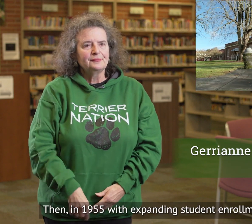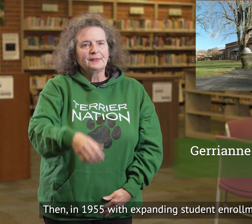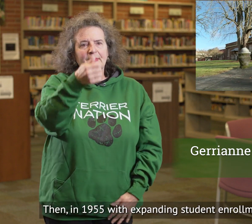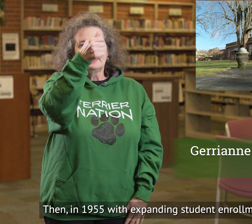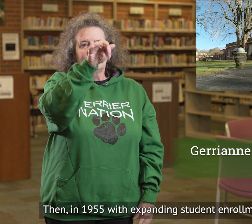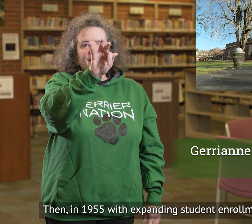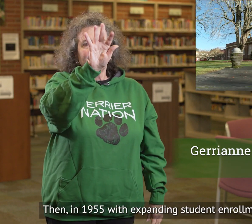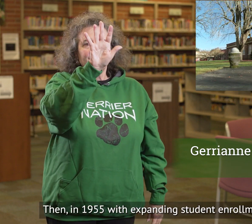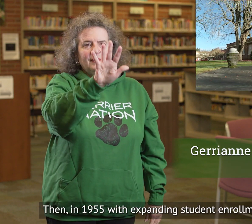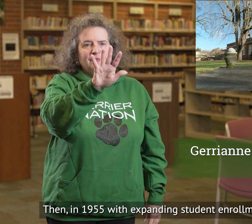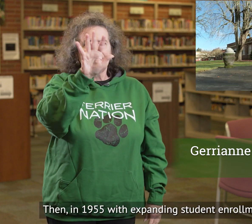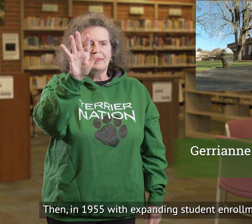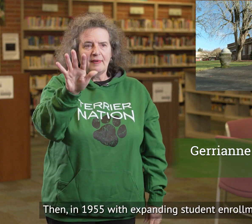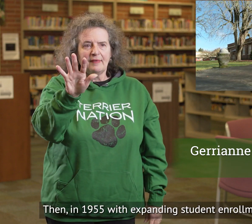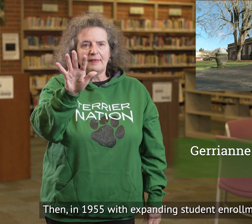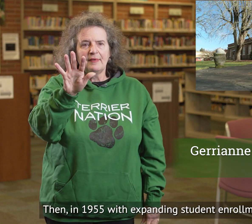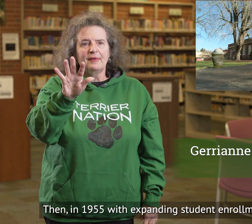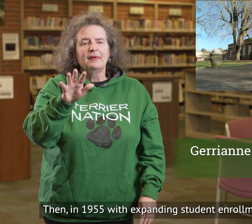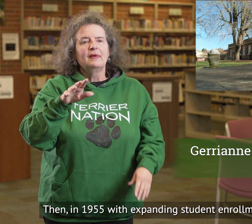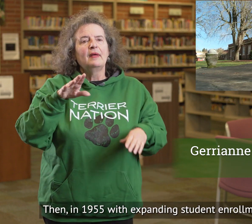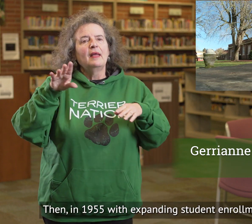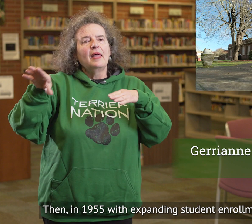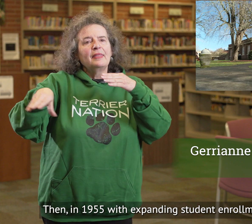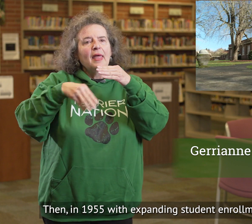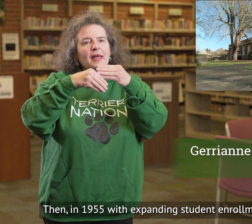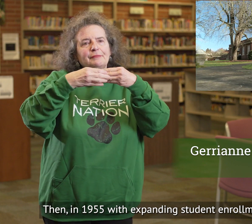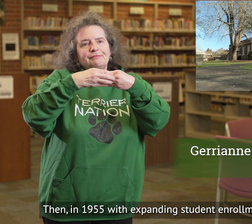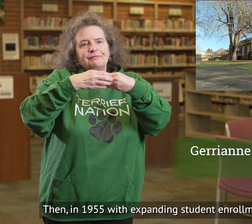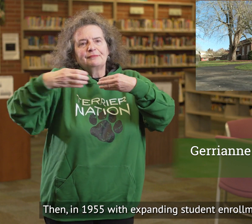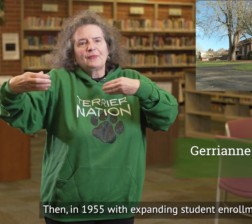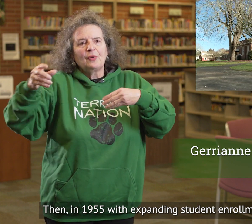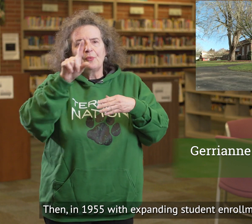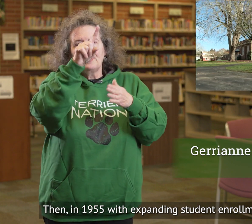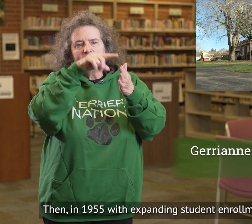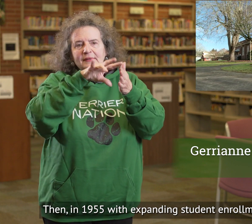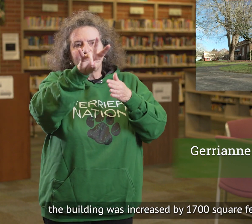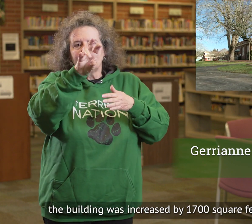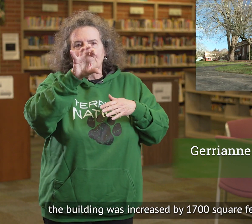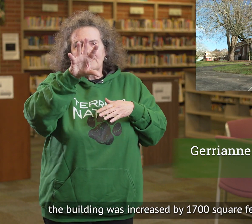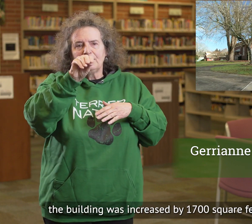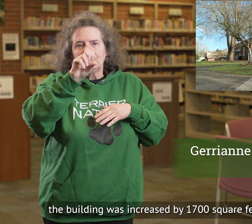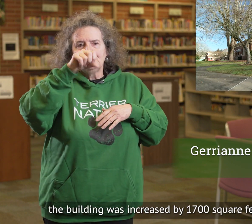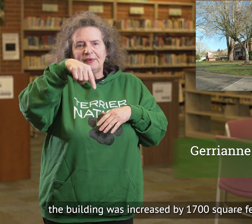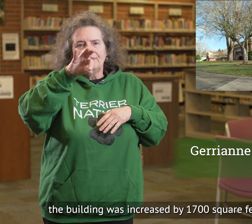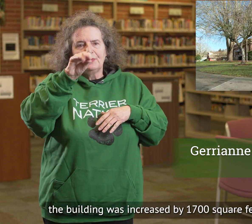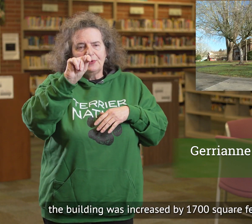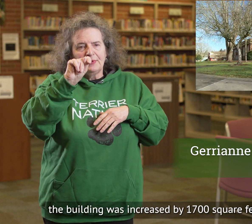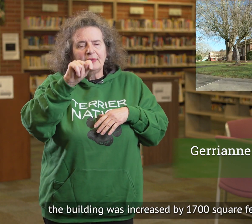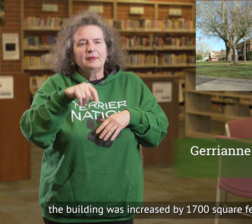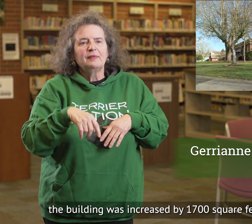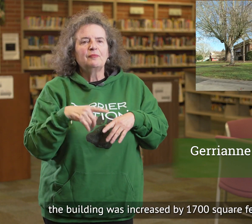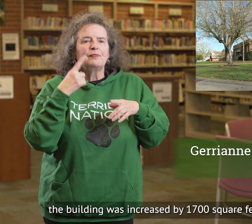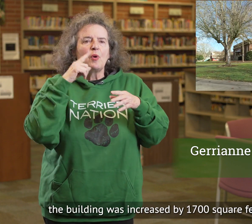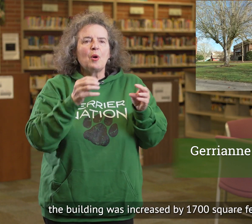Then, in 1955, with expanding student enrollment, the building was increased